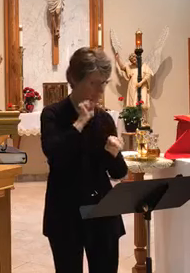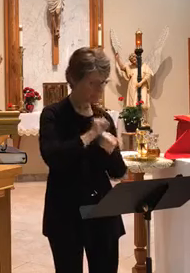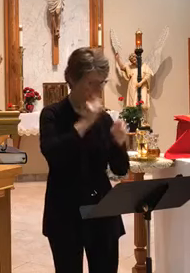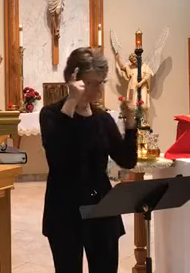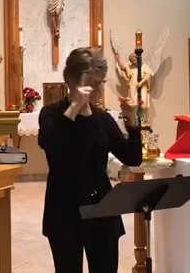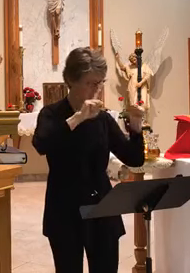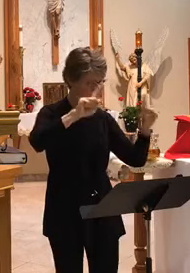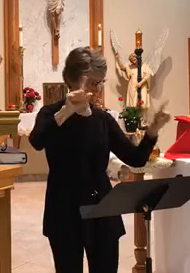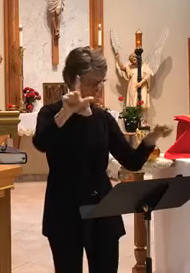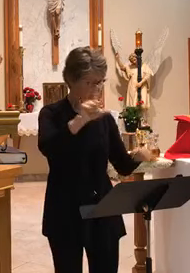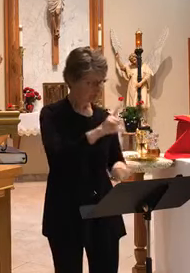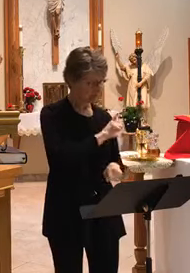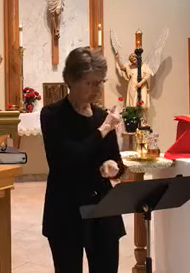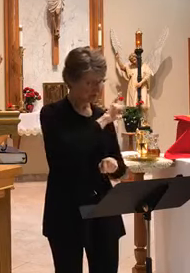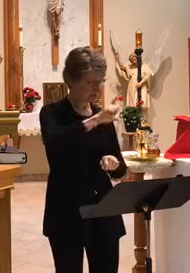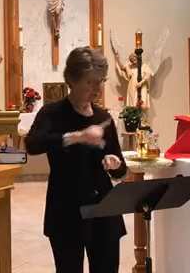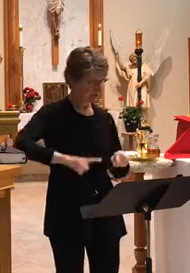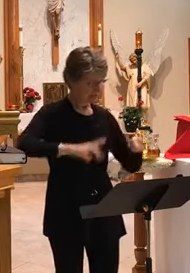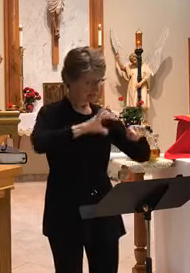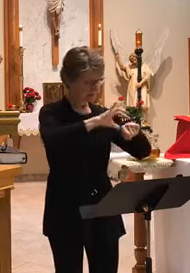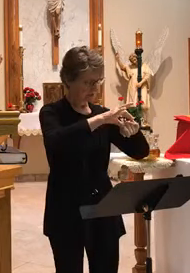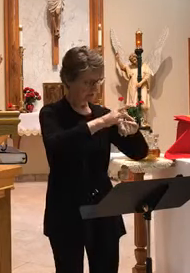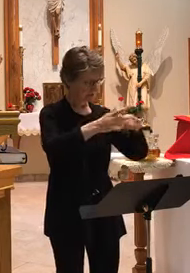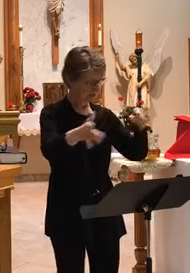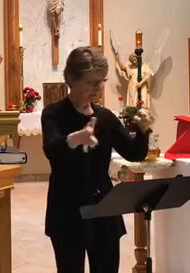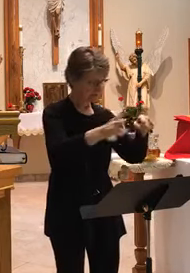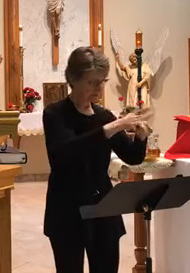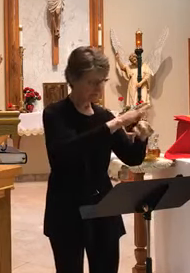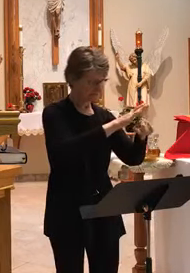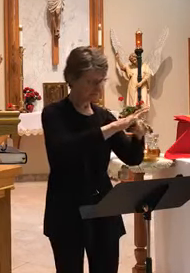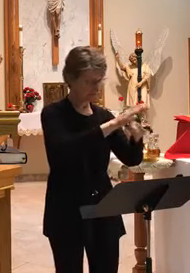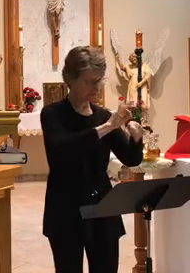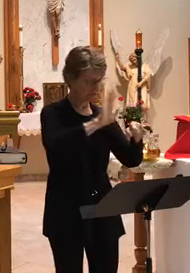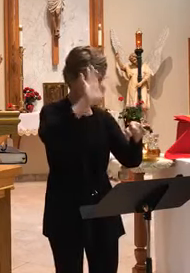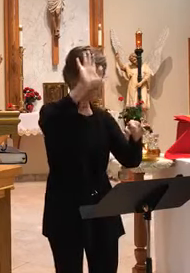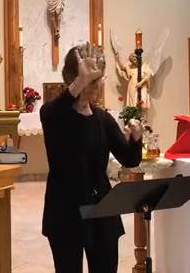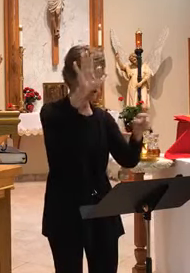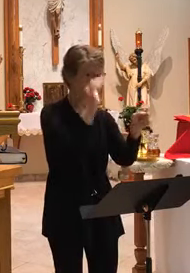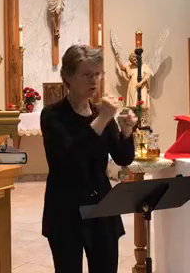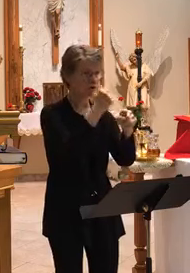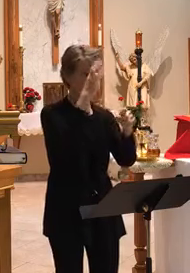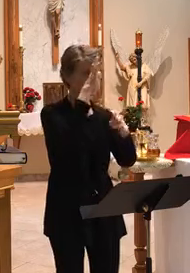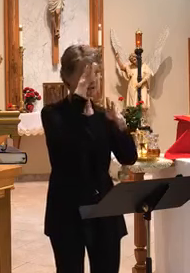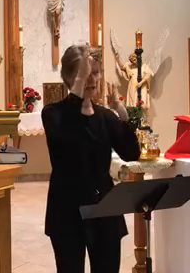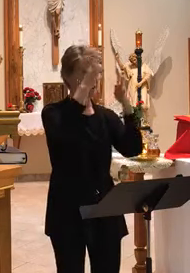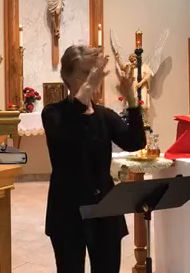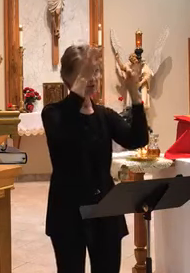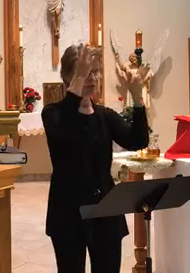The face of the earth.